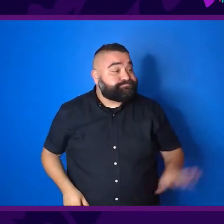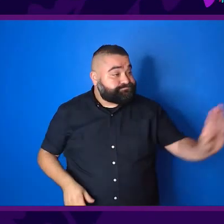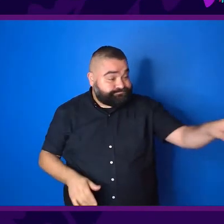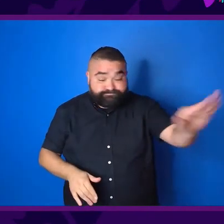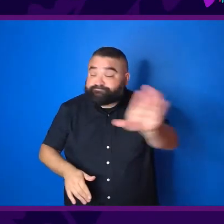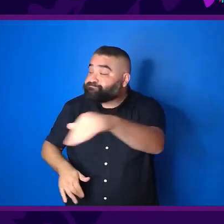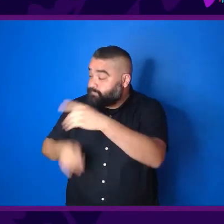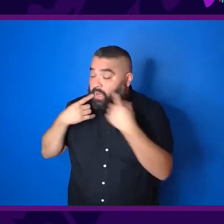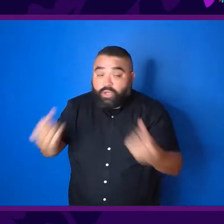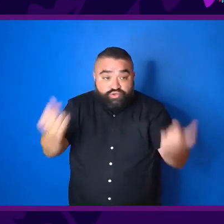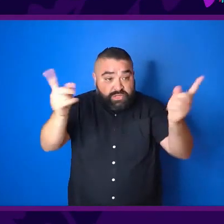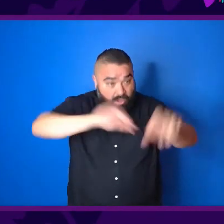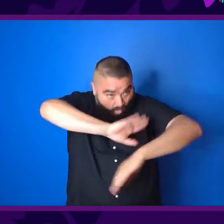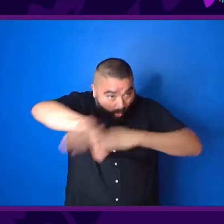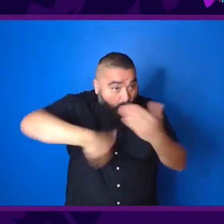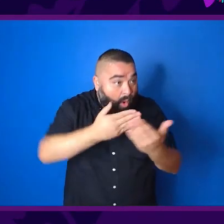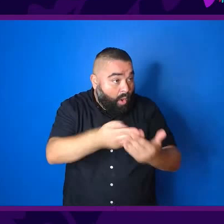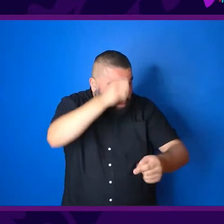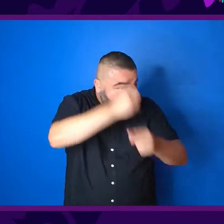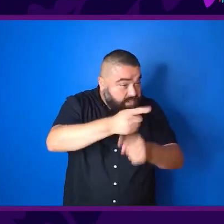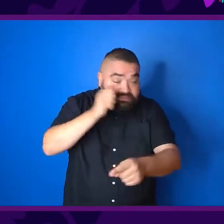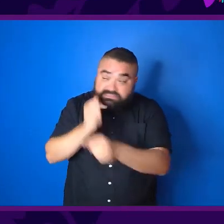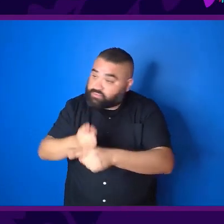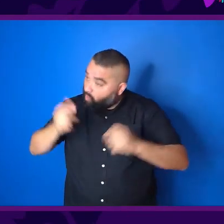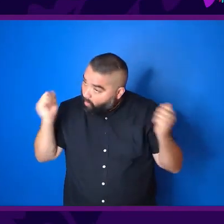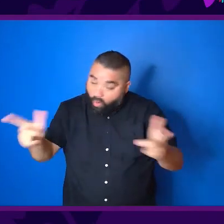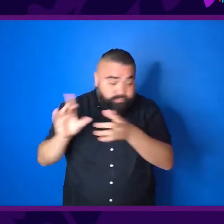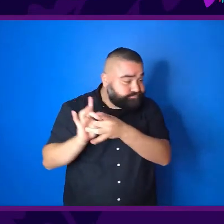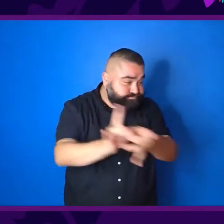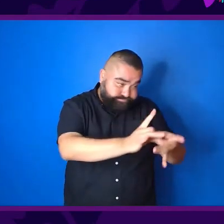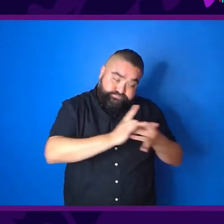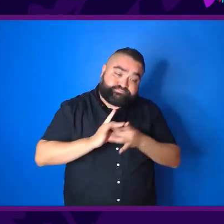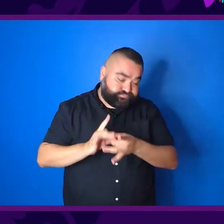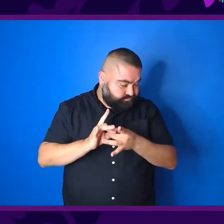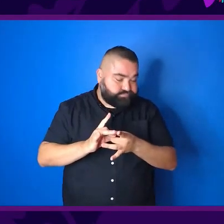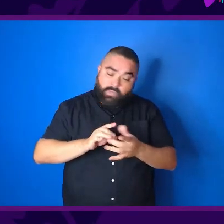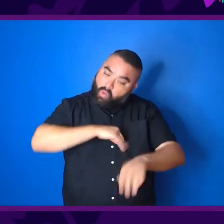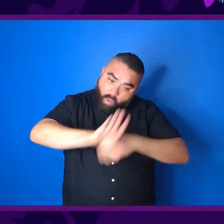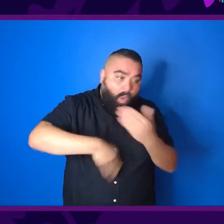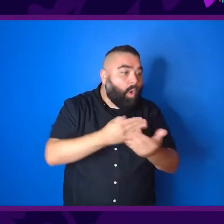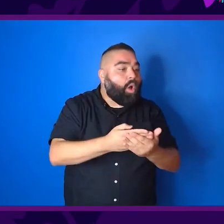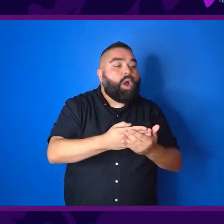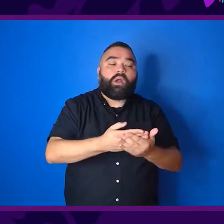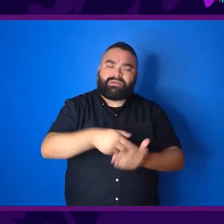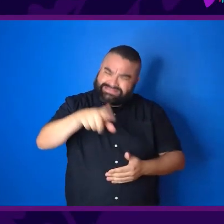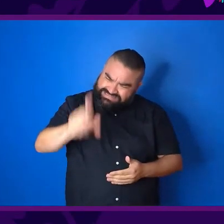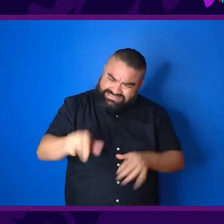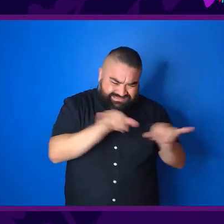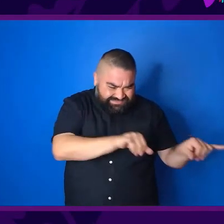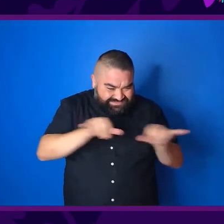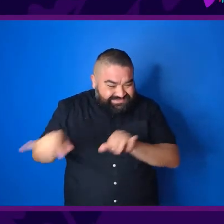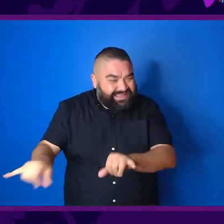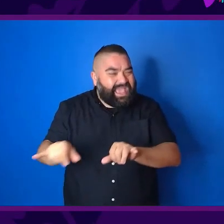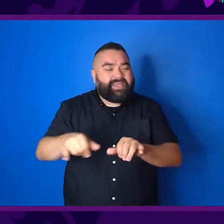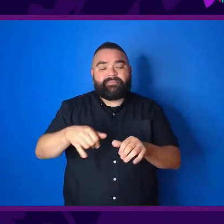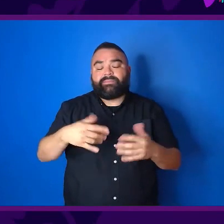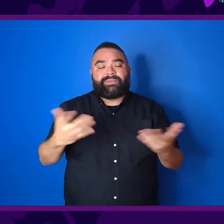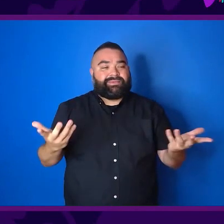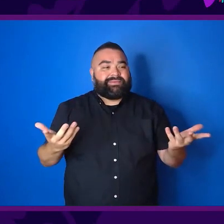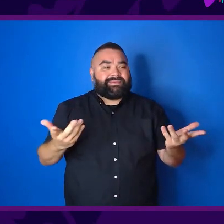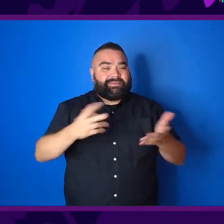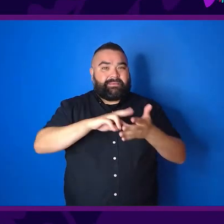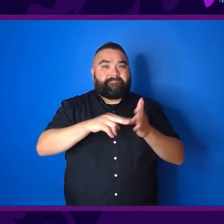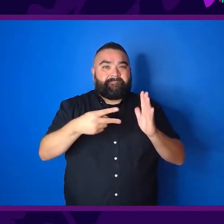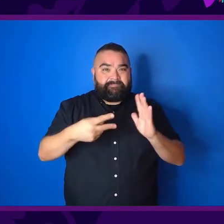we're all brothers and sisters, that we all have the same needs and dynamics. And she started out saying,